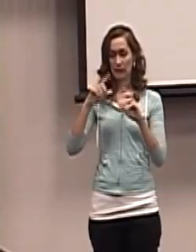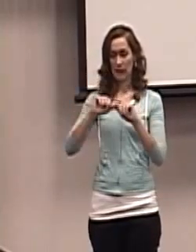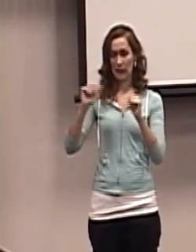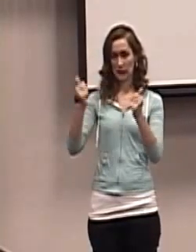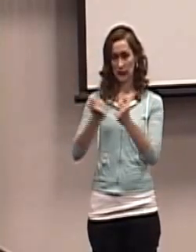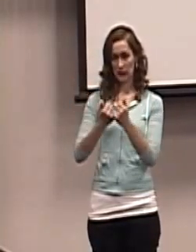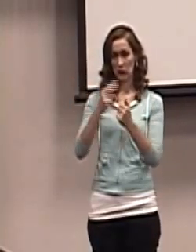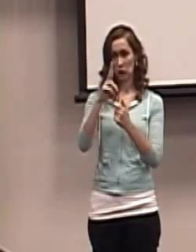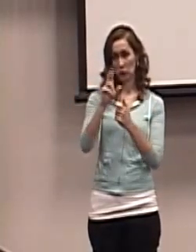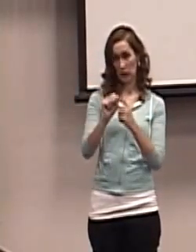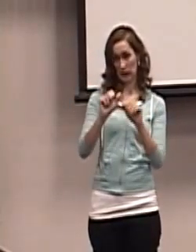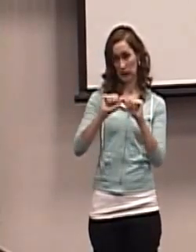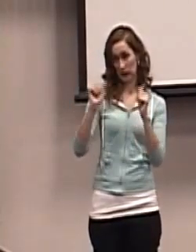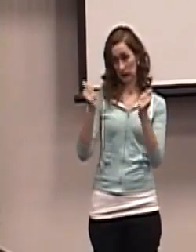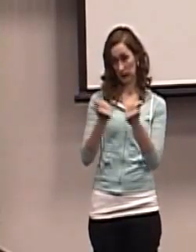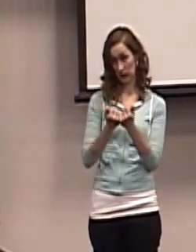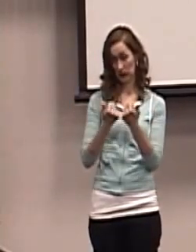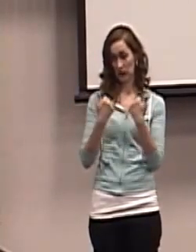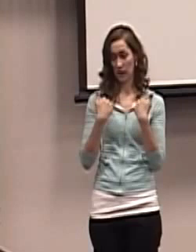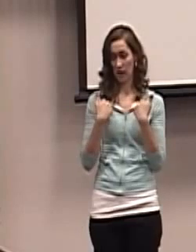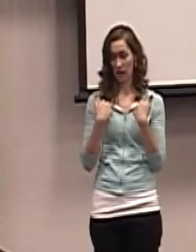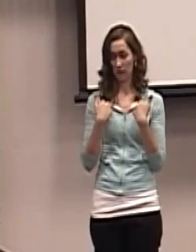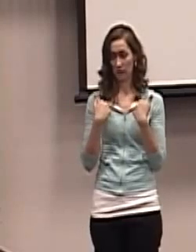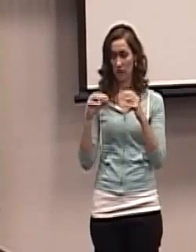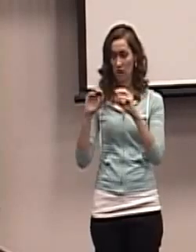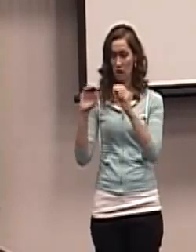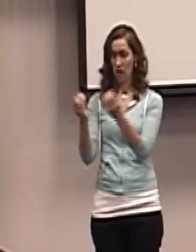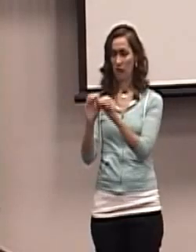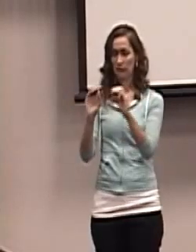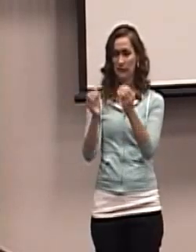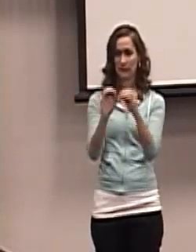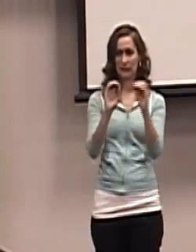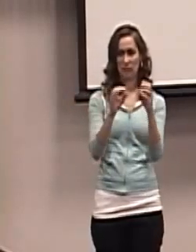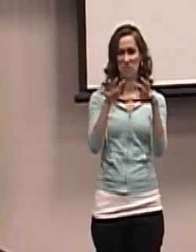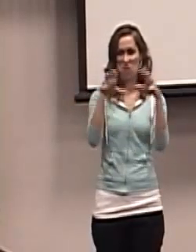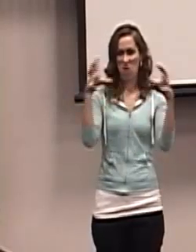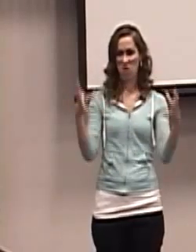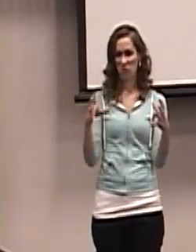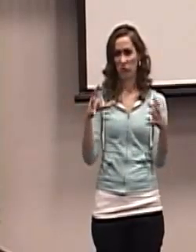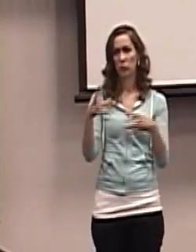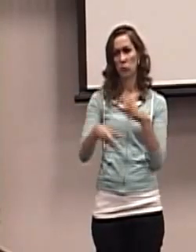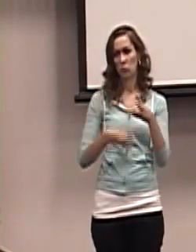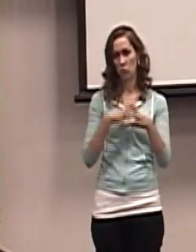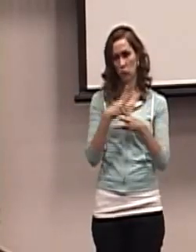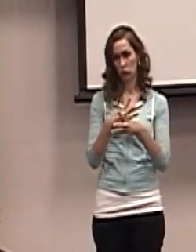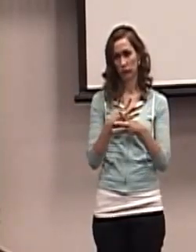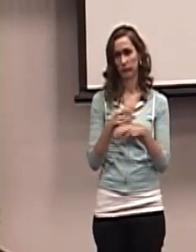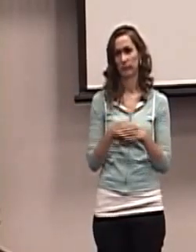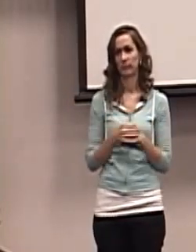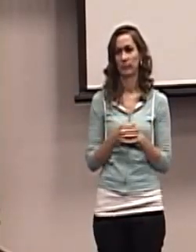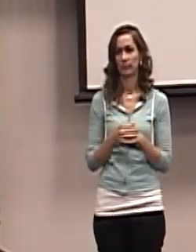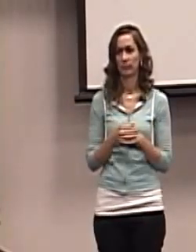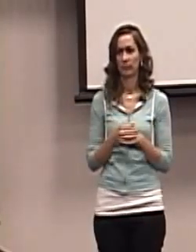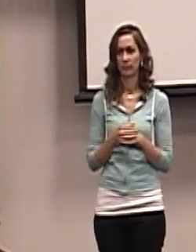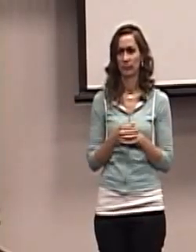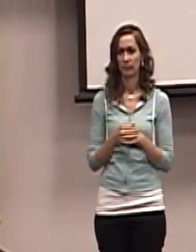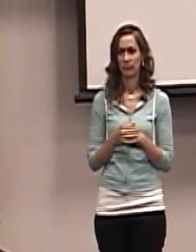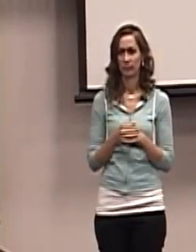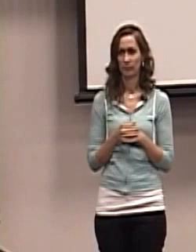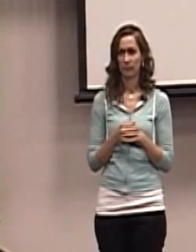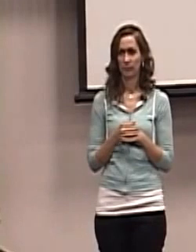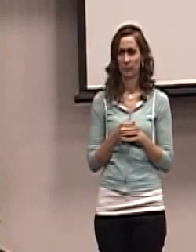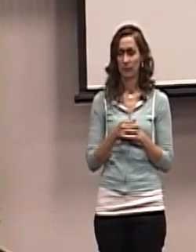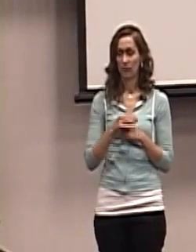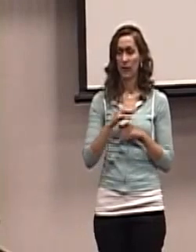government agencies, that have offices scattered around the world. And when I talk about vocational missions, it doesn't have